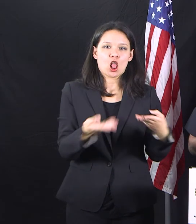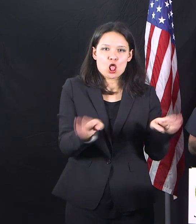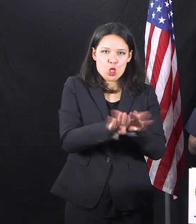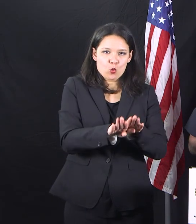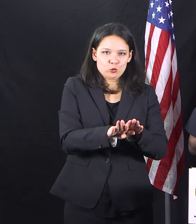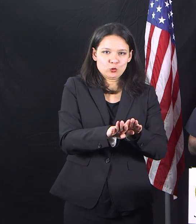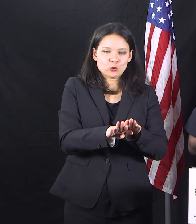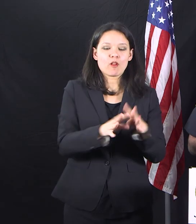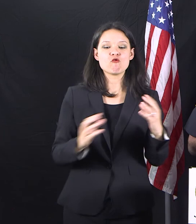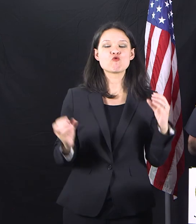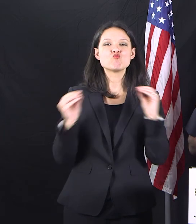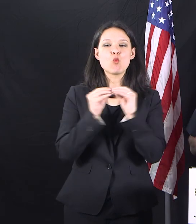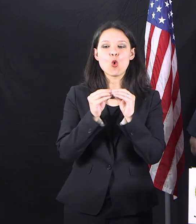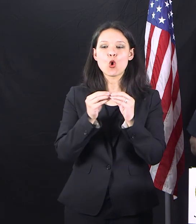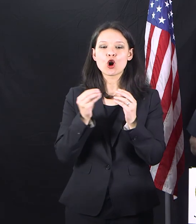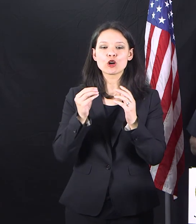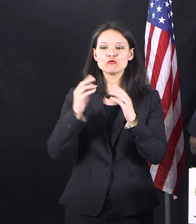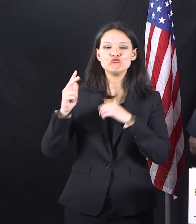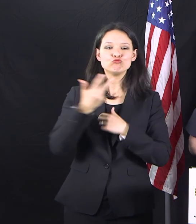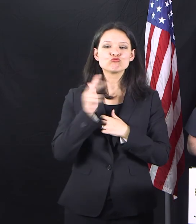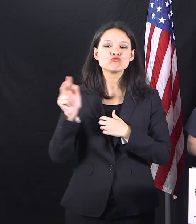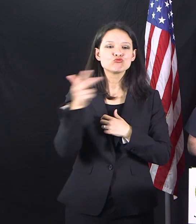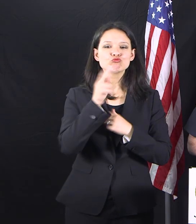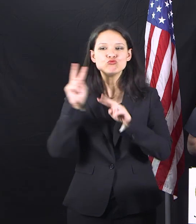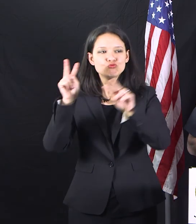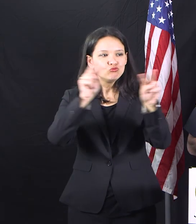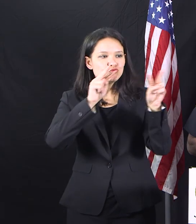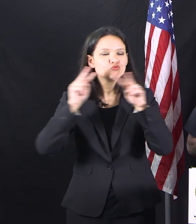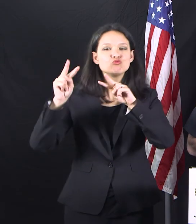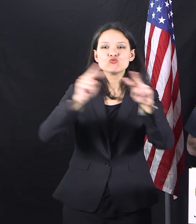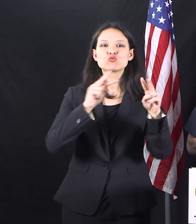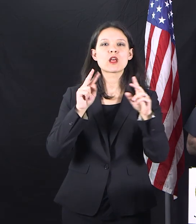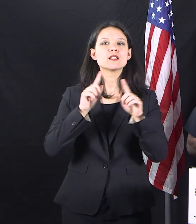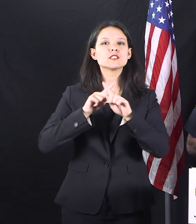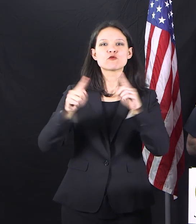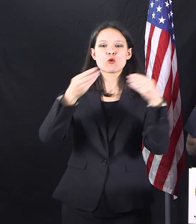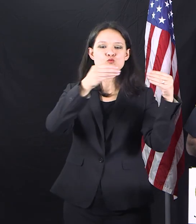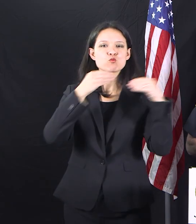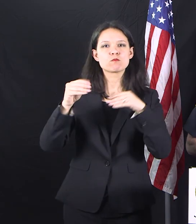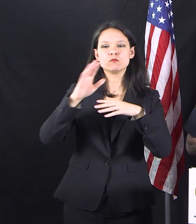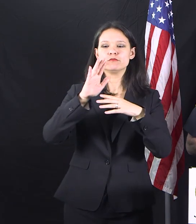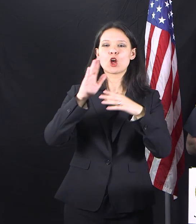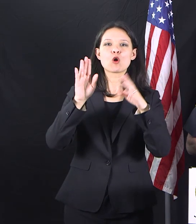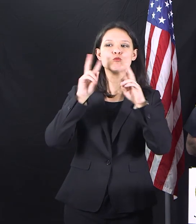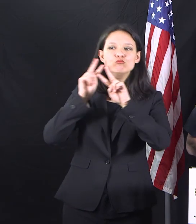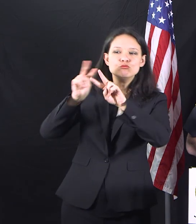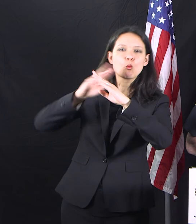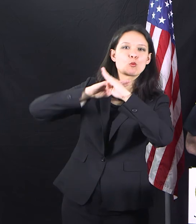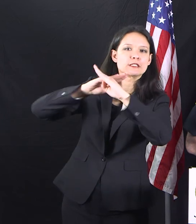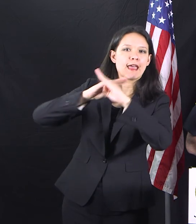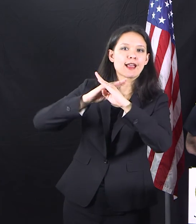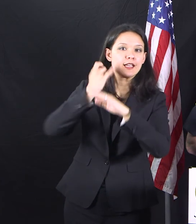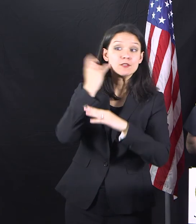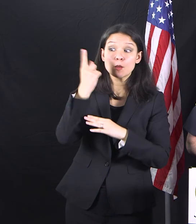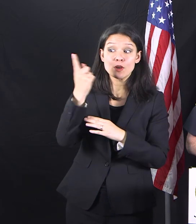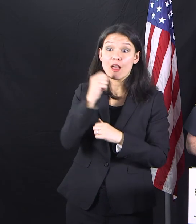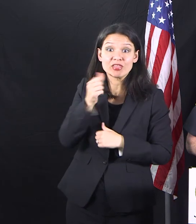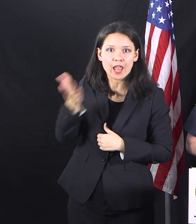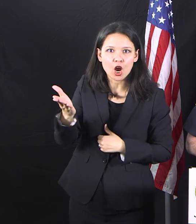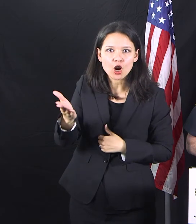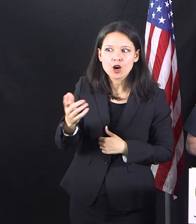extra patrols and protect those properties as best they can while the business owners and customers are not there.